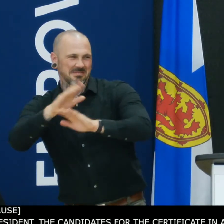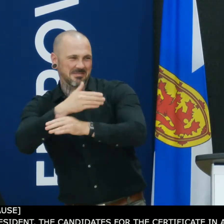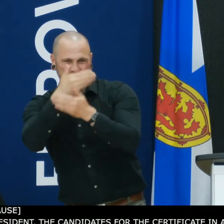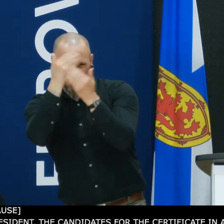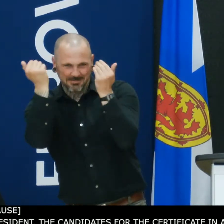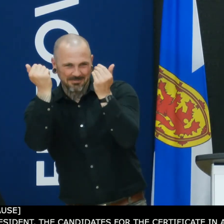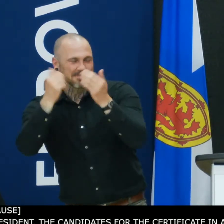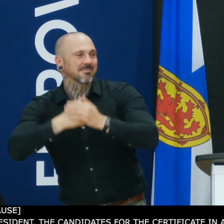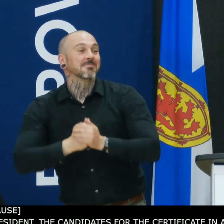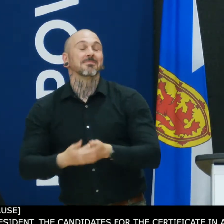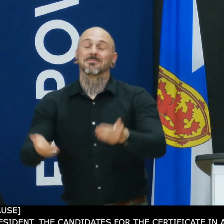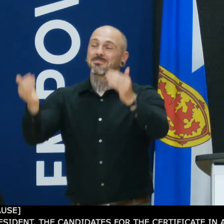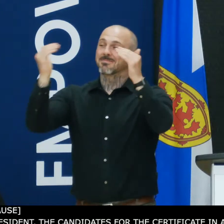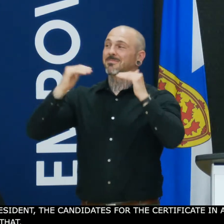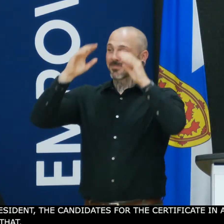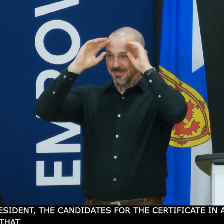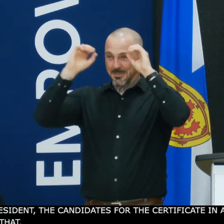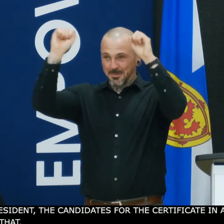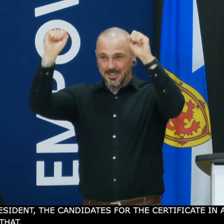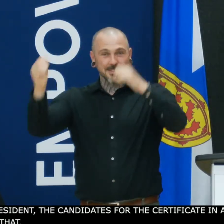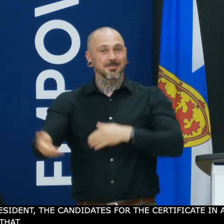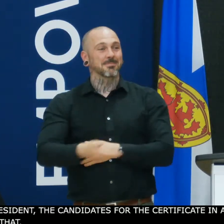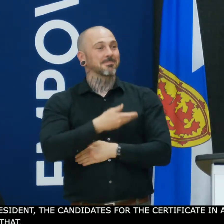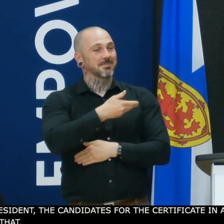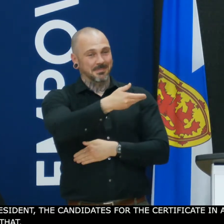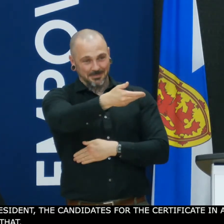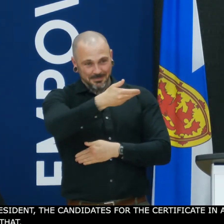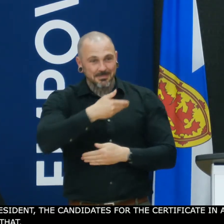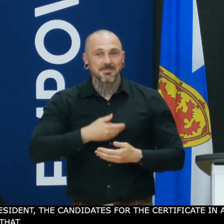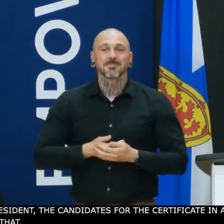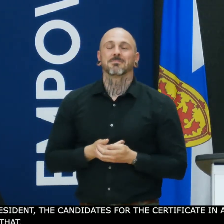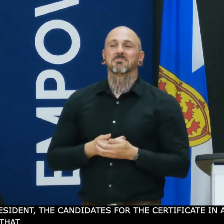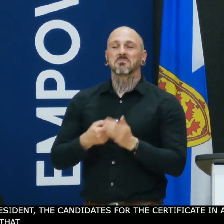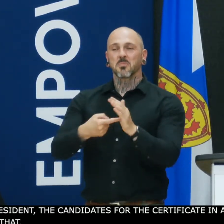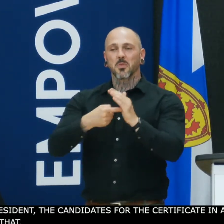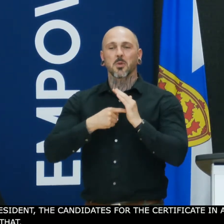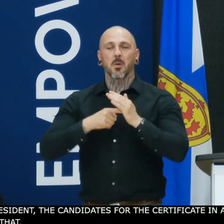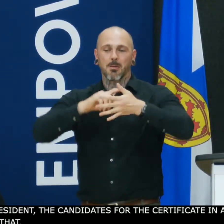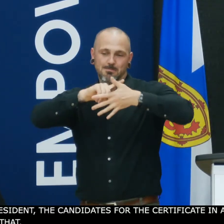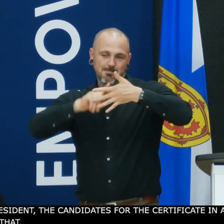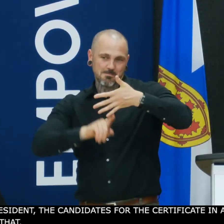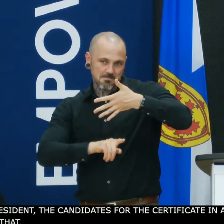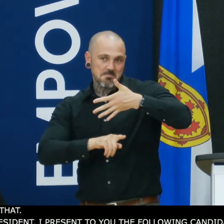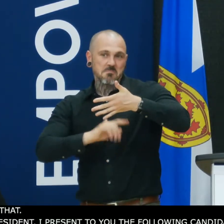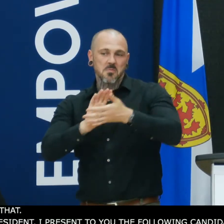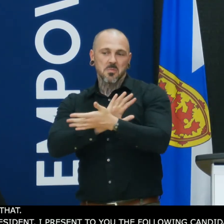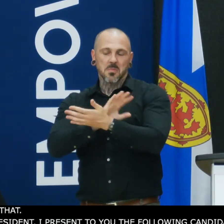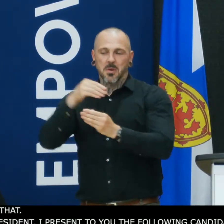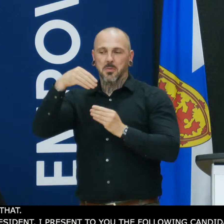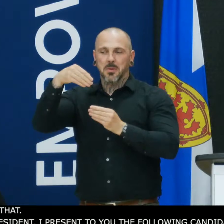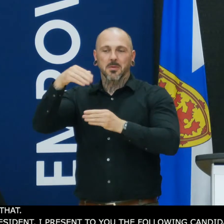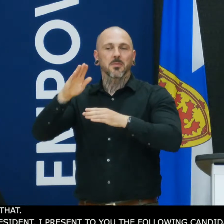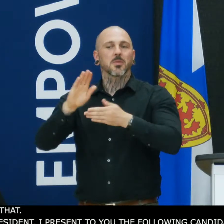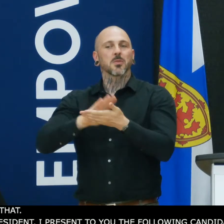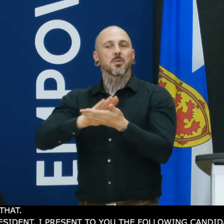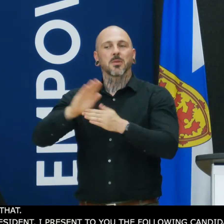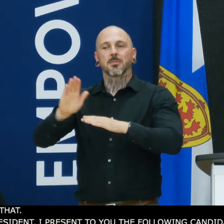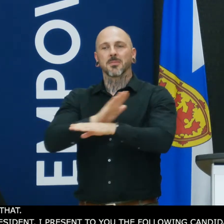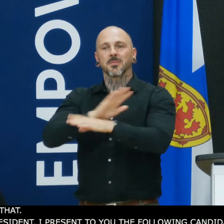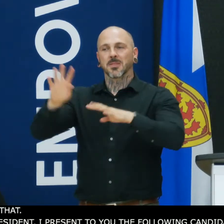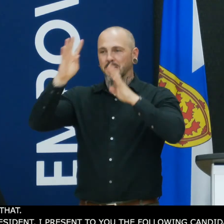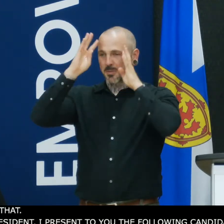Mr. President, I present to you the following candidates who have completed all of the requirements for credentials in the School of Business and Creative